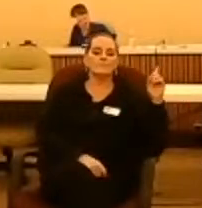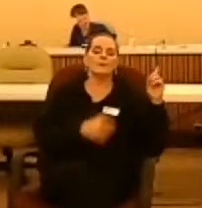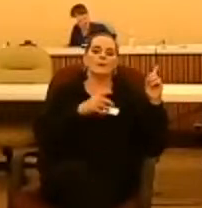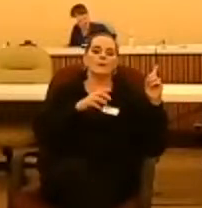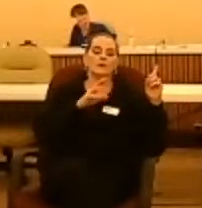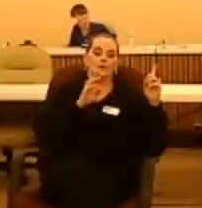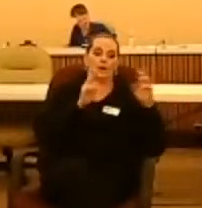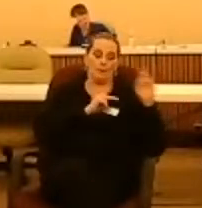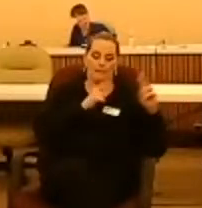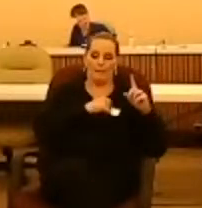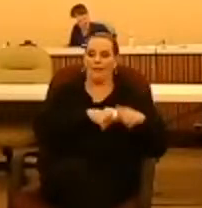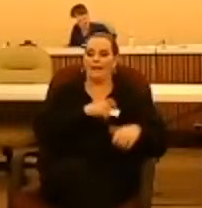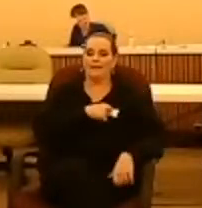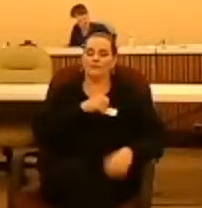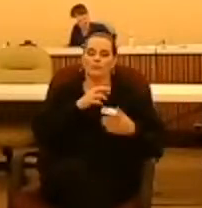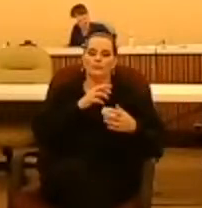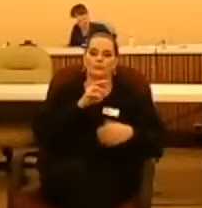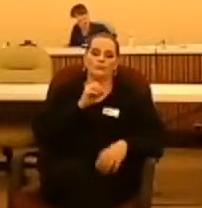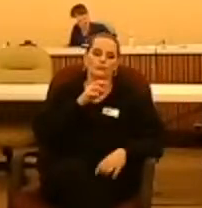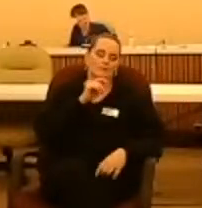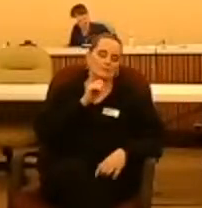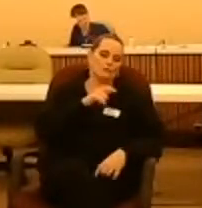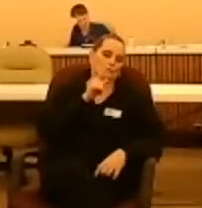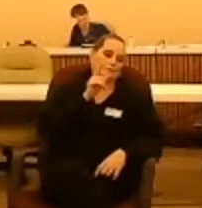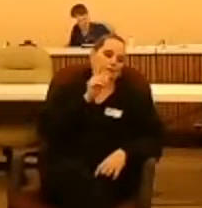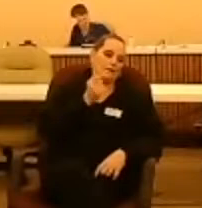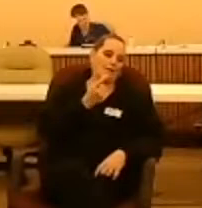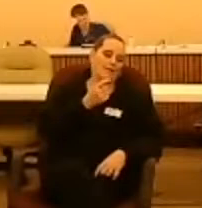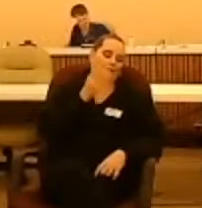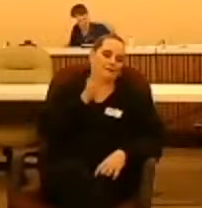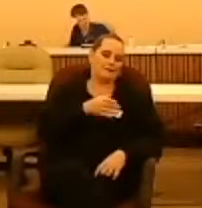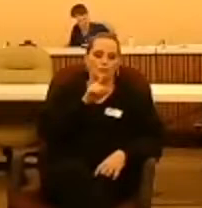fellow board members, I have Resolution 11-142,